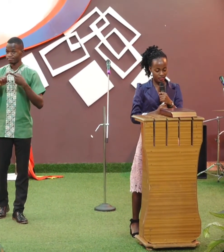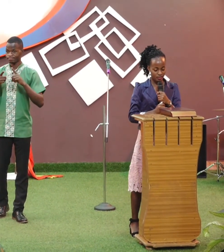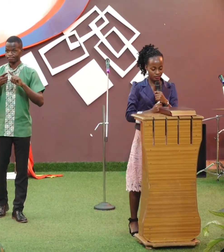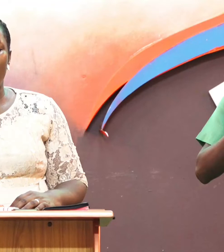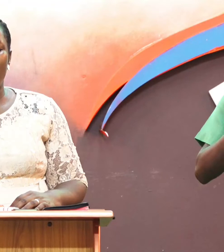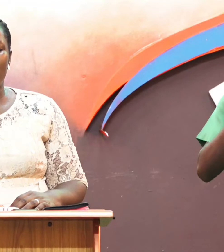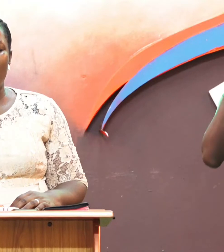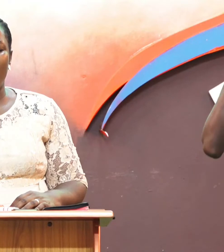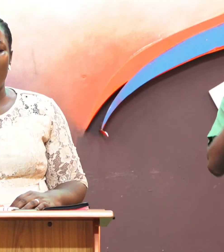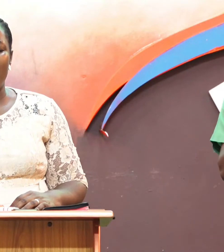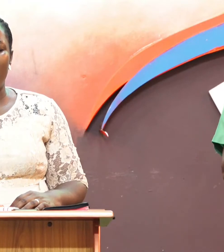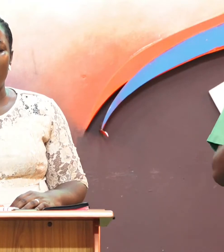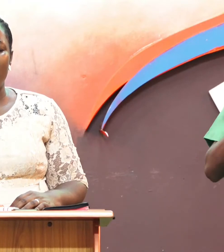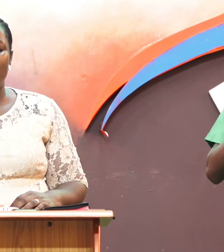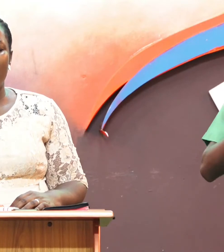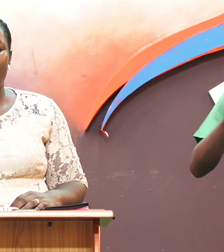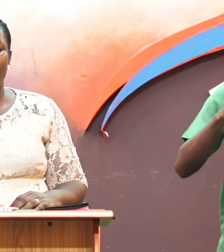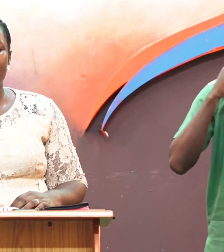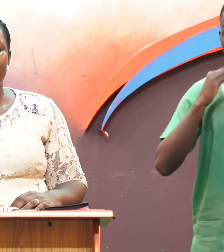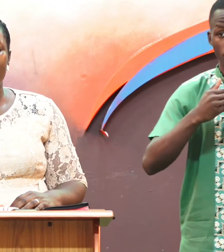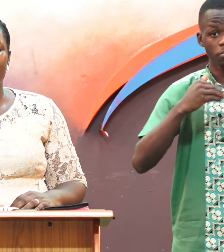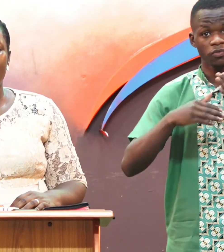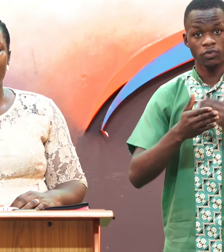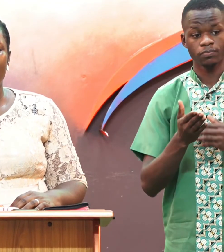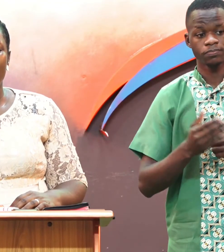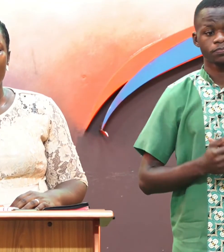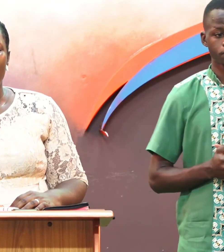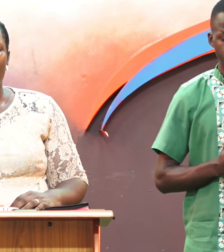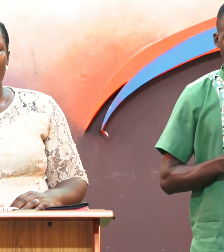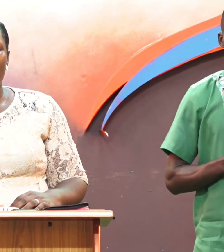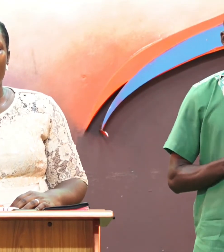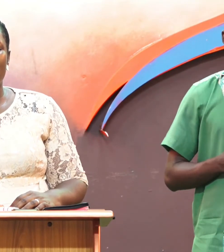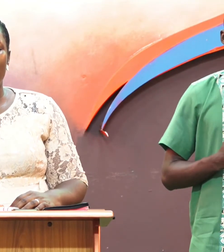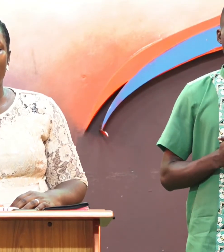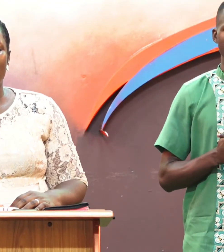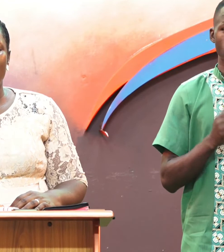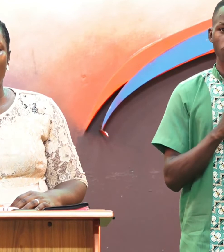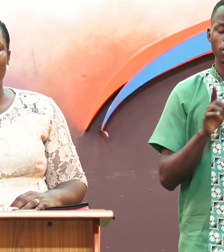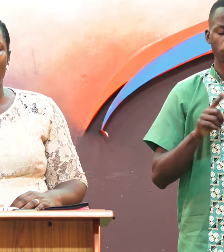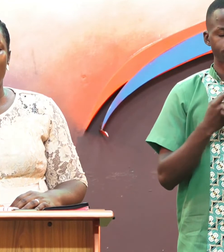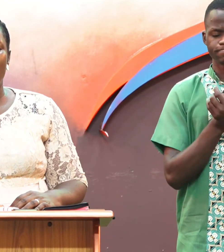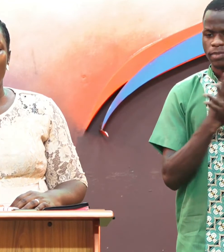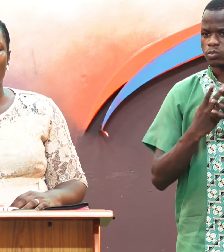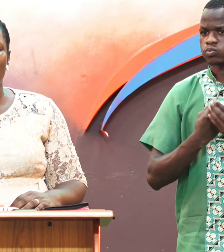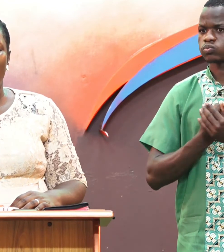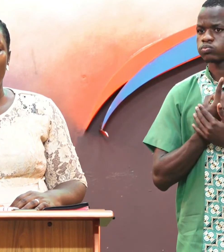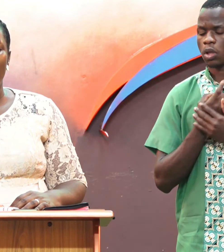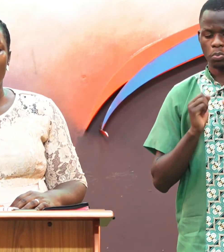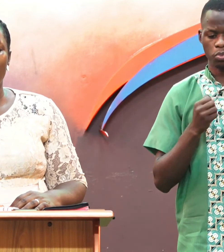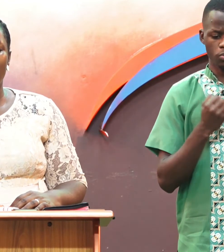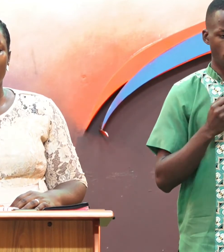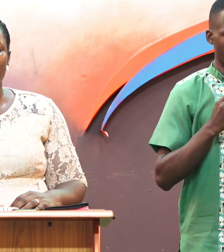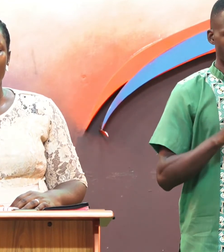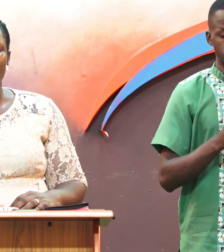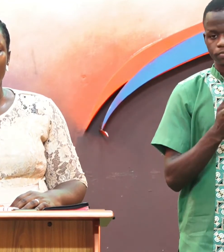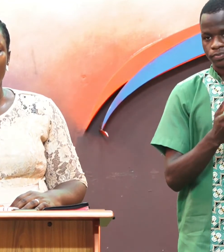friends. Urebigambo byetwa yogera jebali. Because of the words we spoke unto them. Emikisa mingi ejitulemye okutuukako.